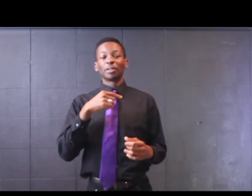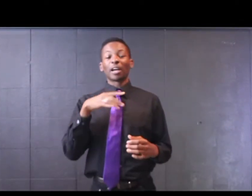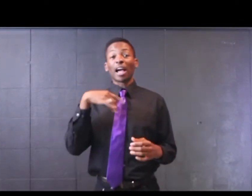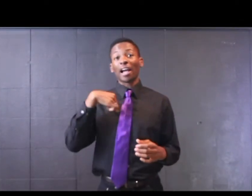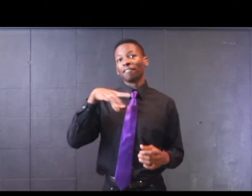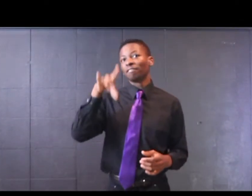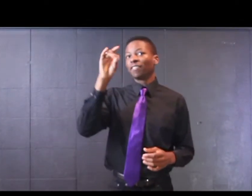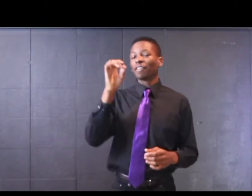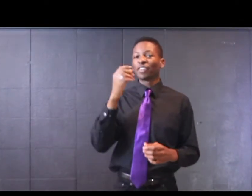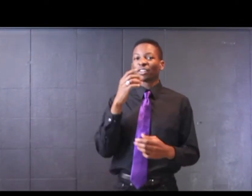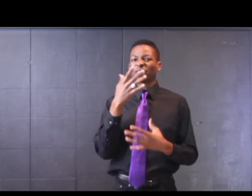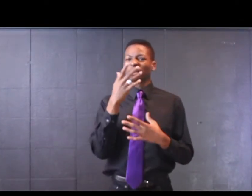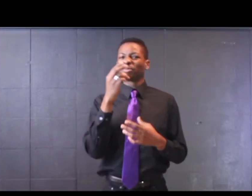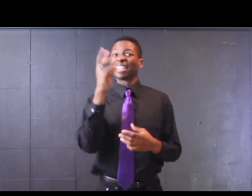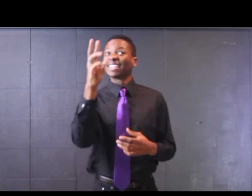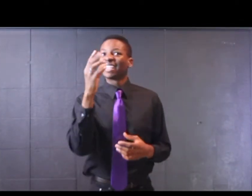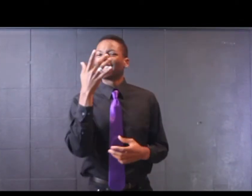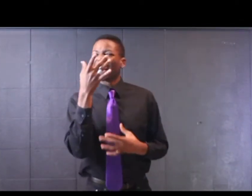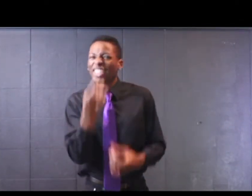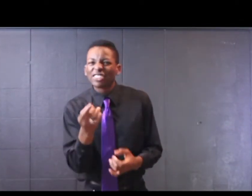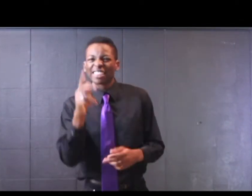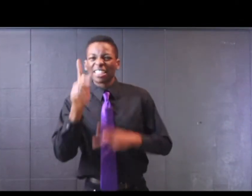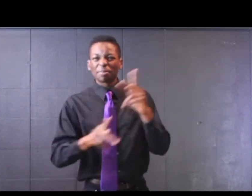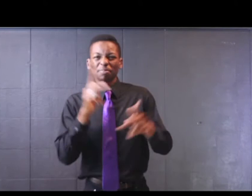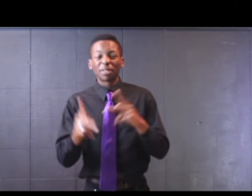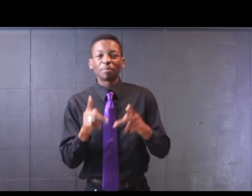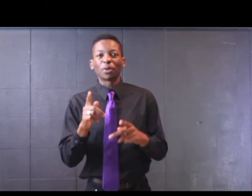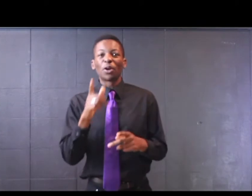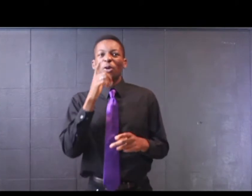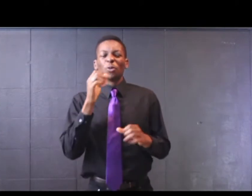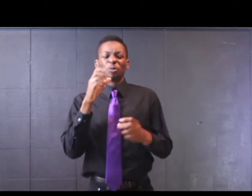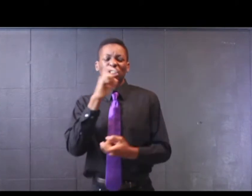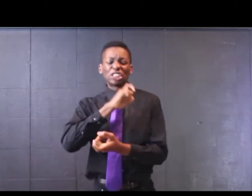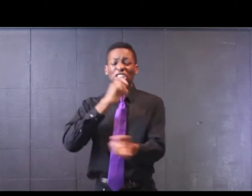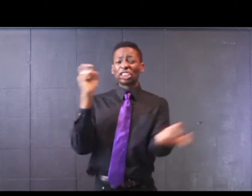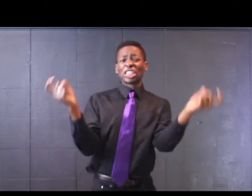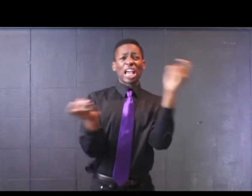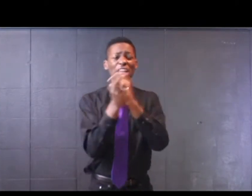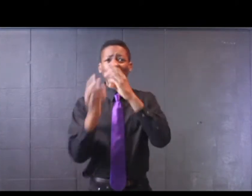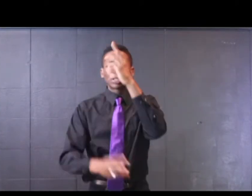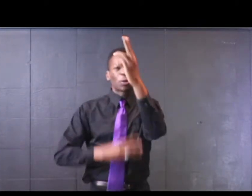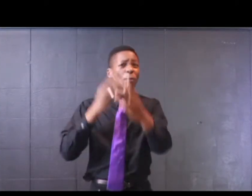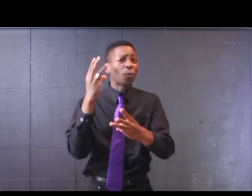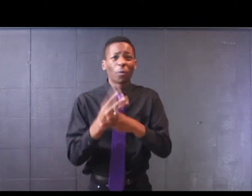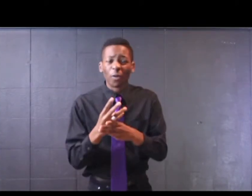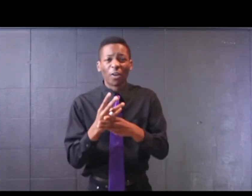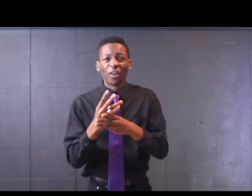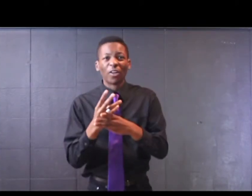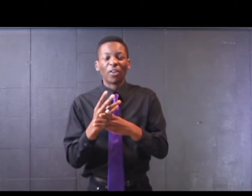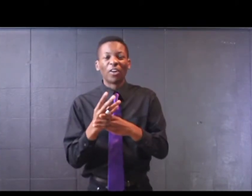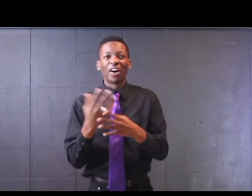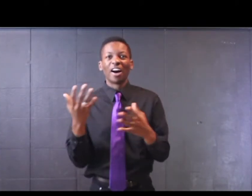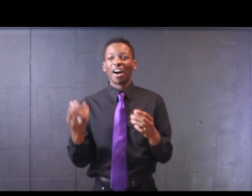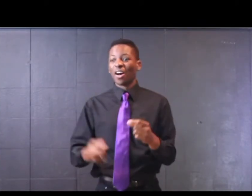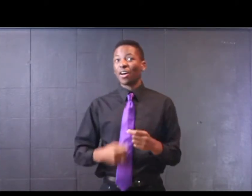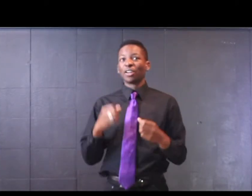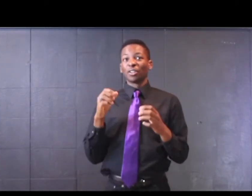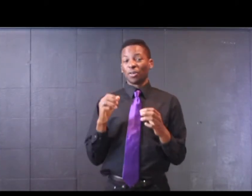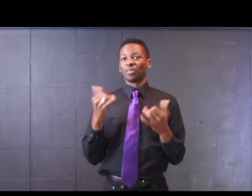So today I have found six really interesting people that we're going to talk about who have really changed the world.